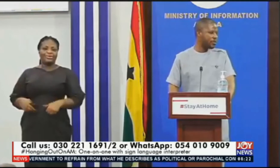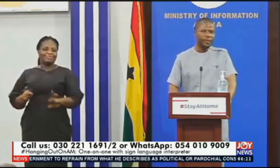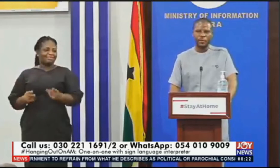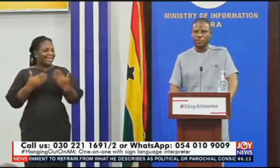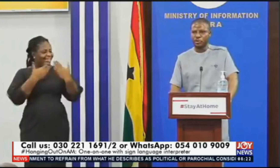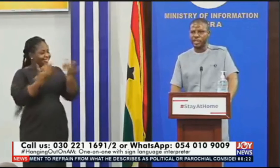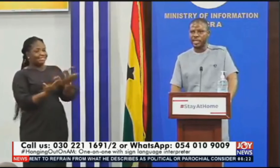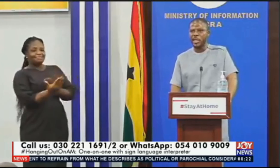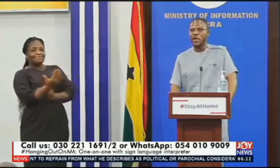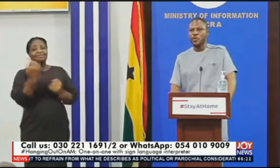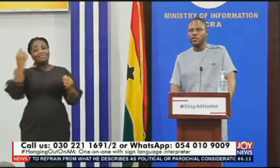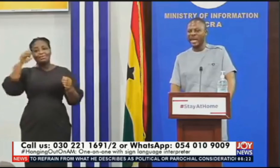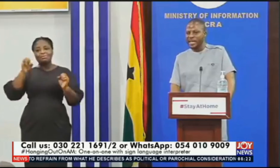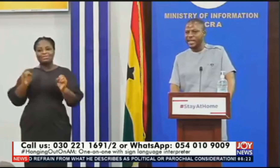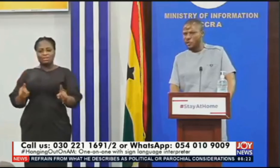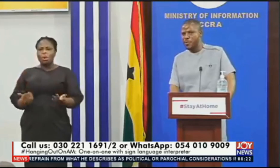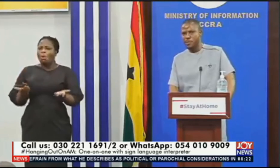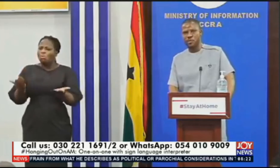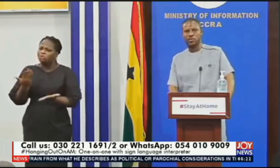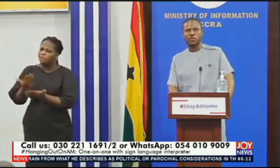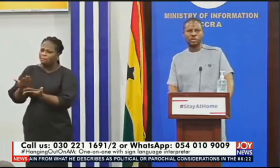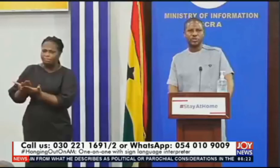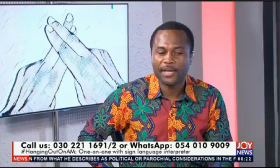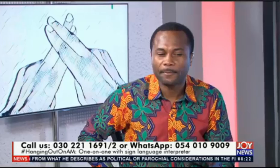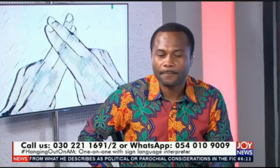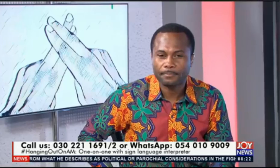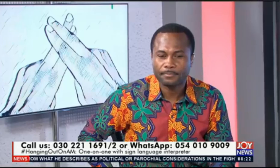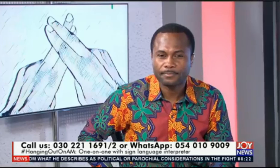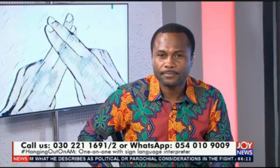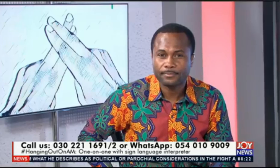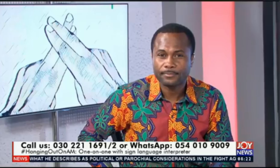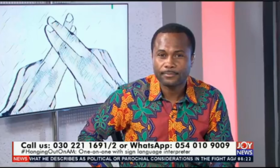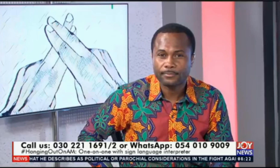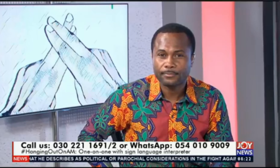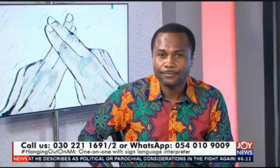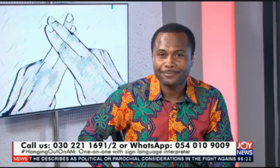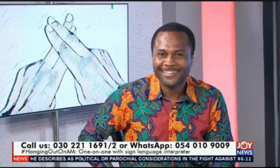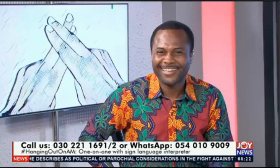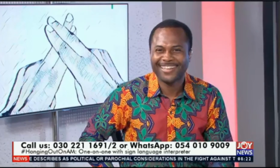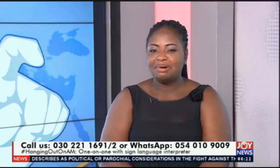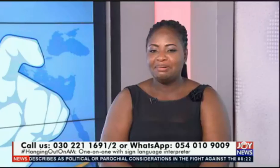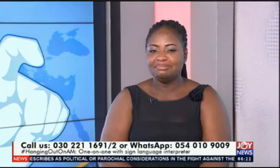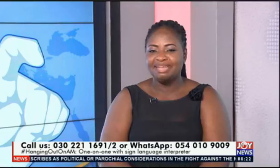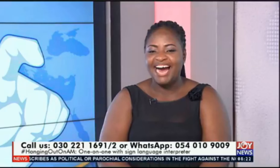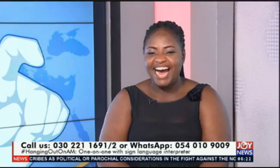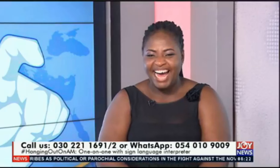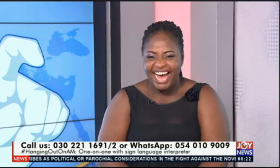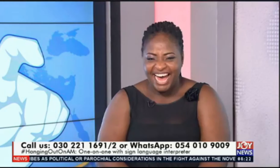Hello, good morning. Good morning. Morning. Please, what's your name? Alice. Hey, my